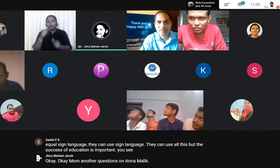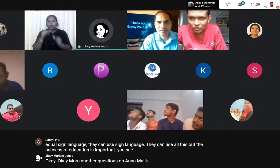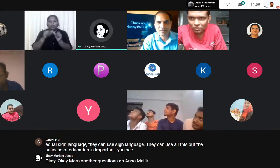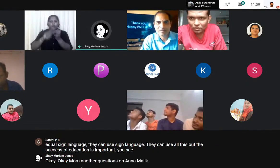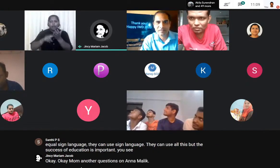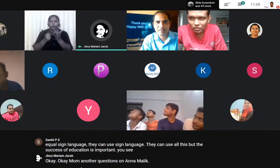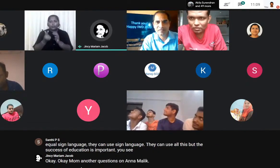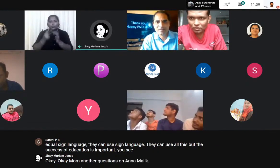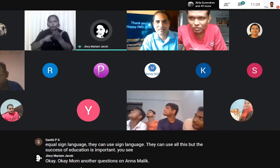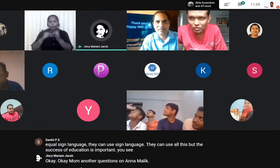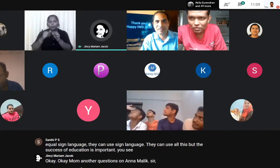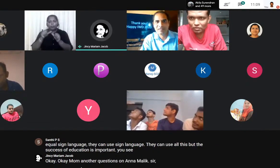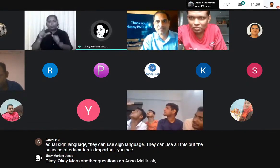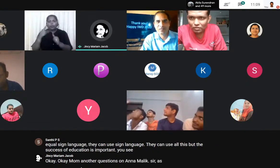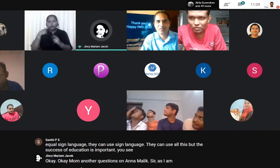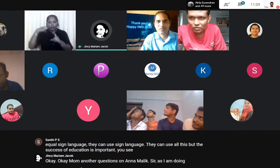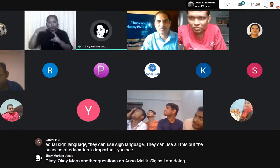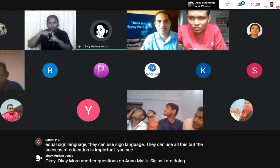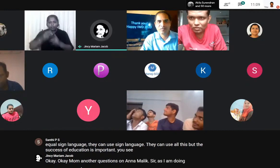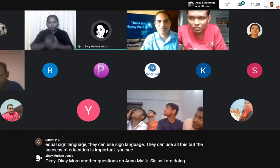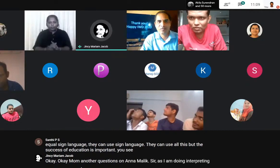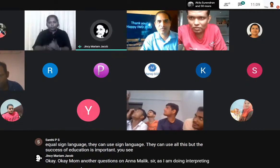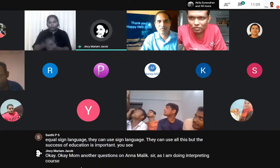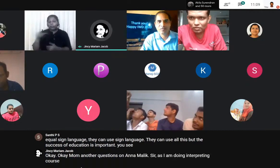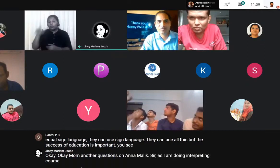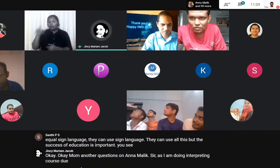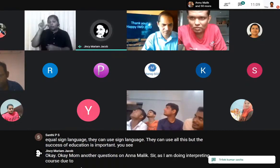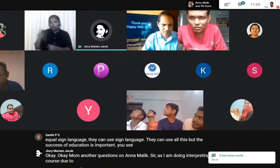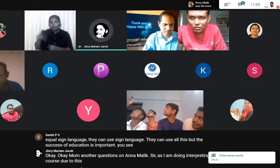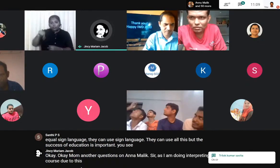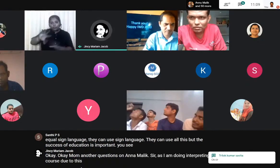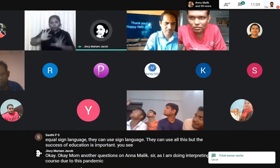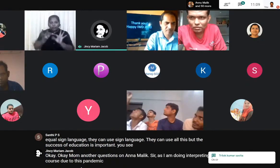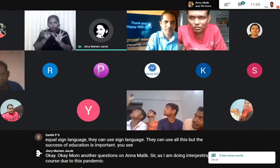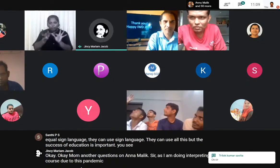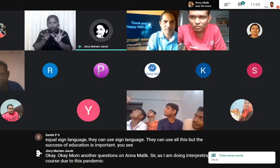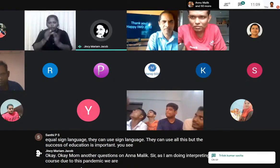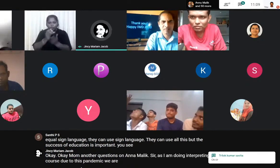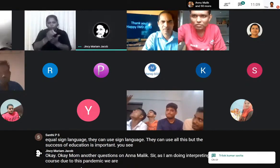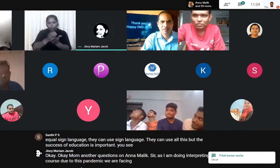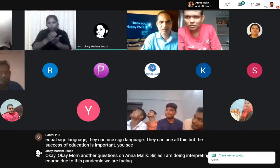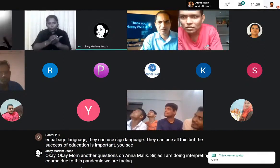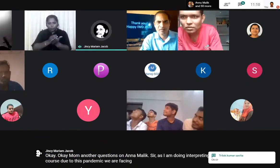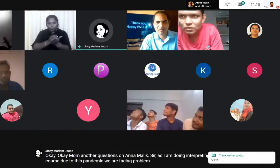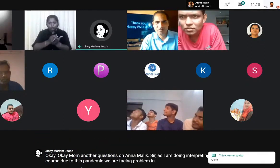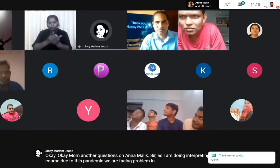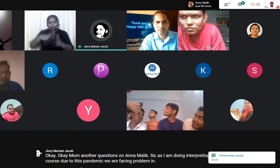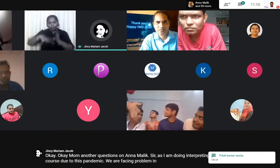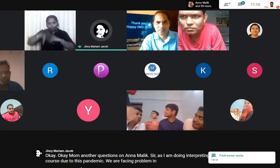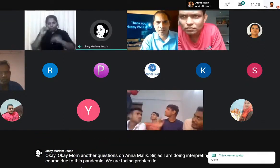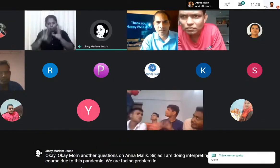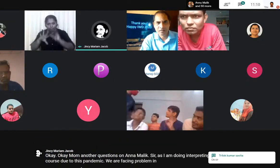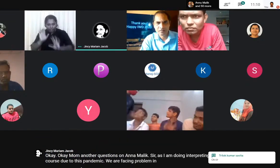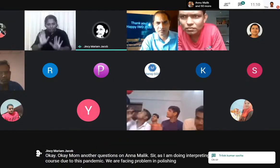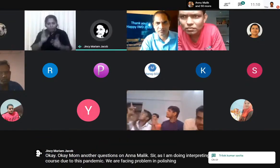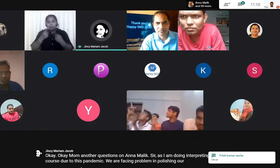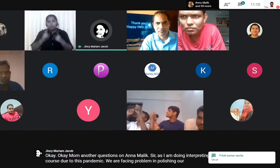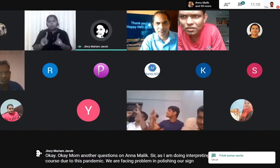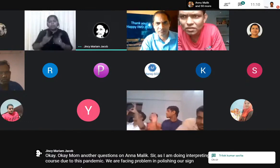Sir, as I am doing interpreting course due to this pandemic, we are facing problem in polishing our sign language as well as